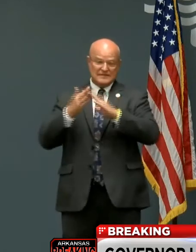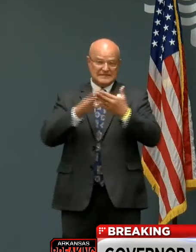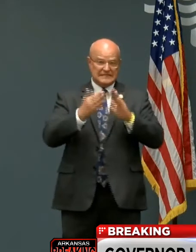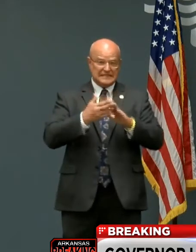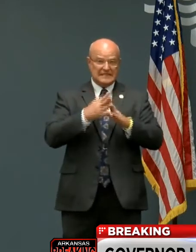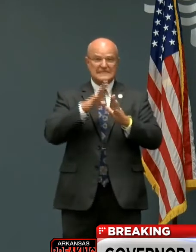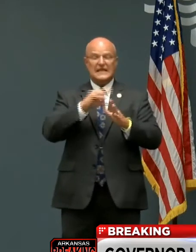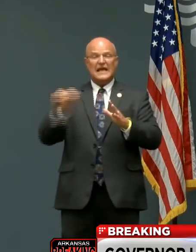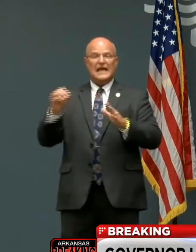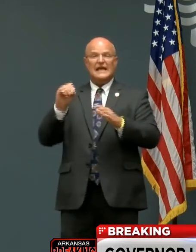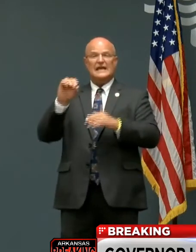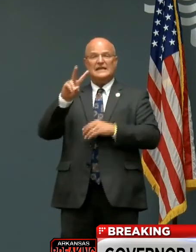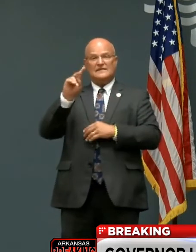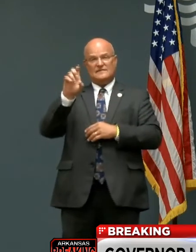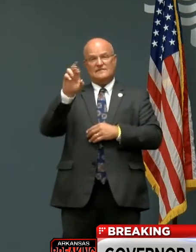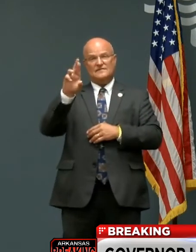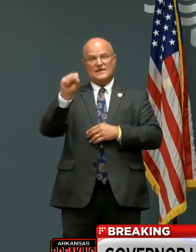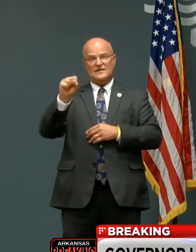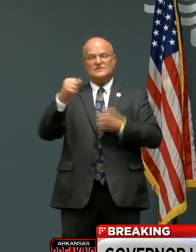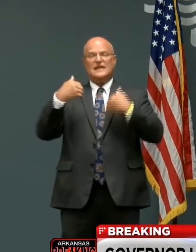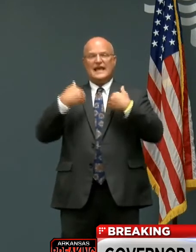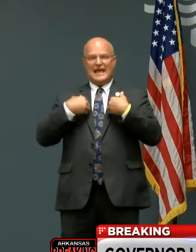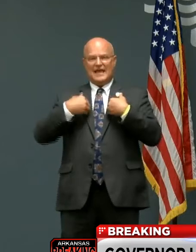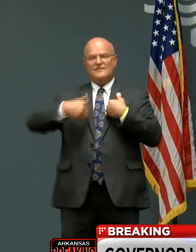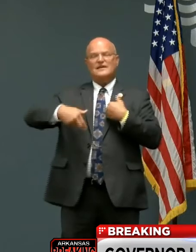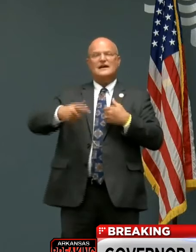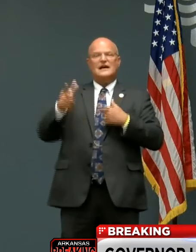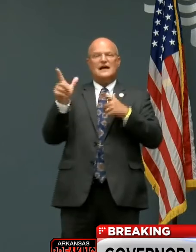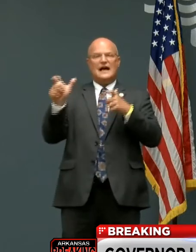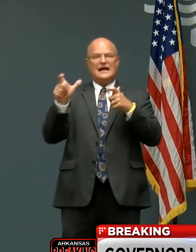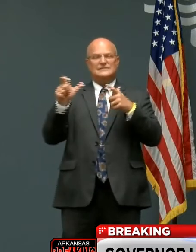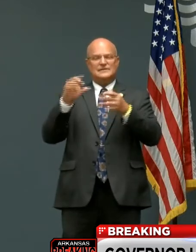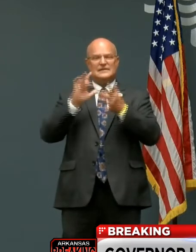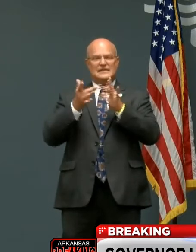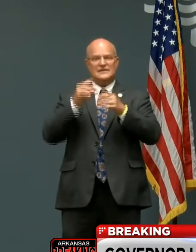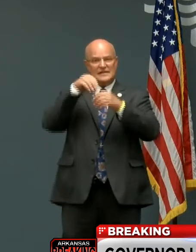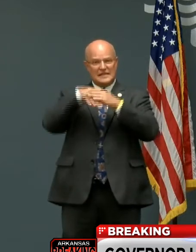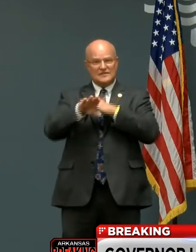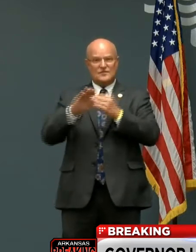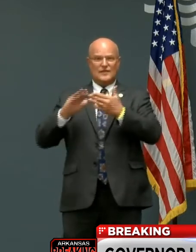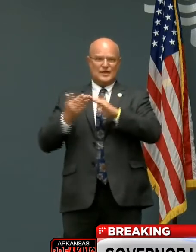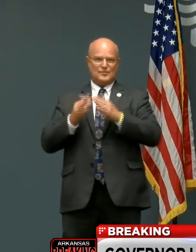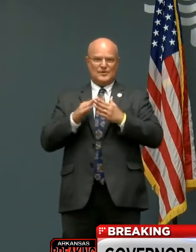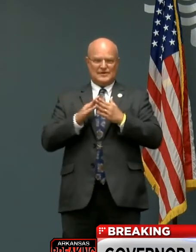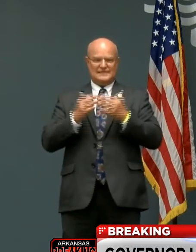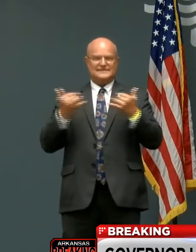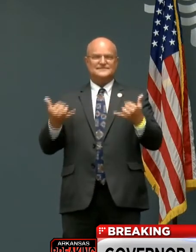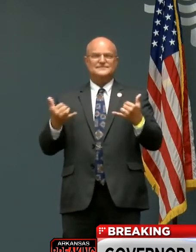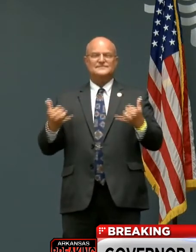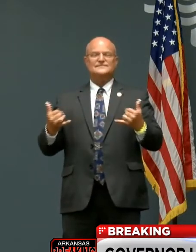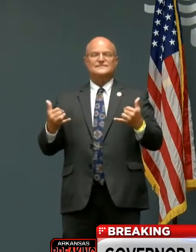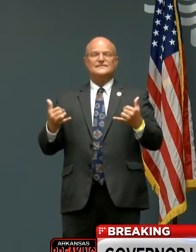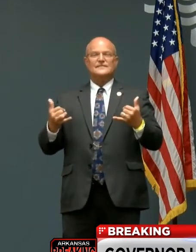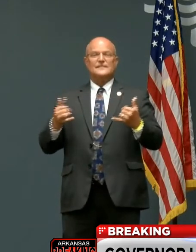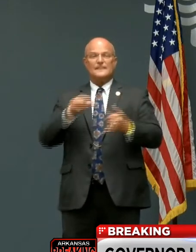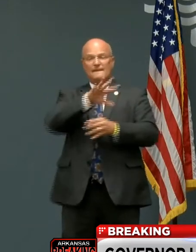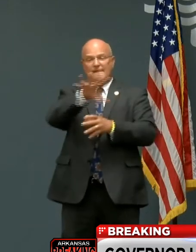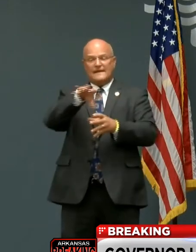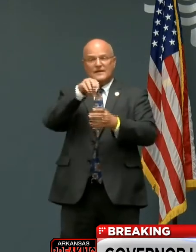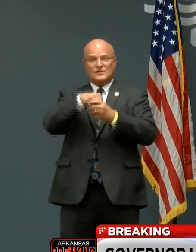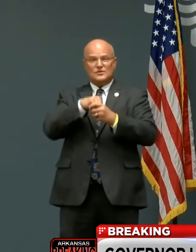and providers to get high-speed internet into our rural communities. Of that, it